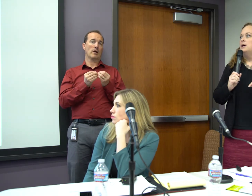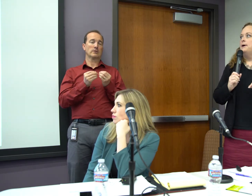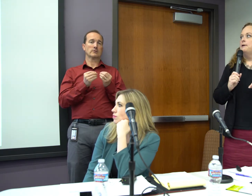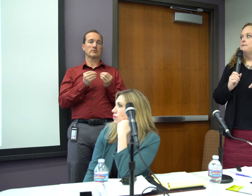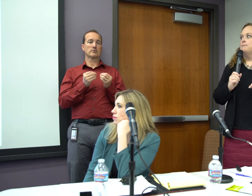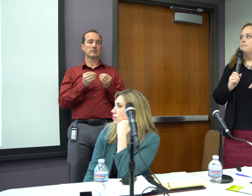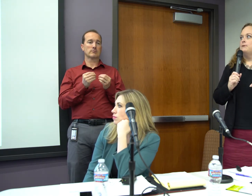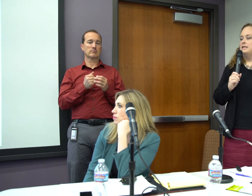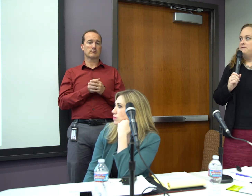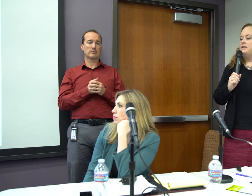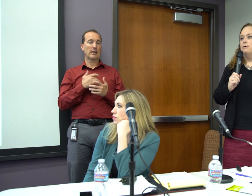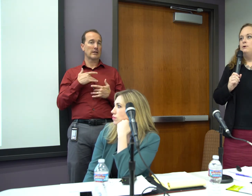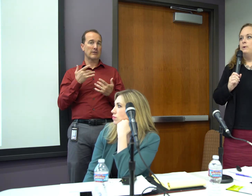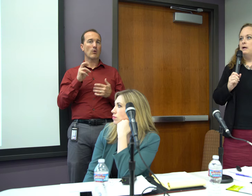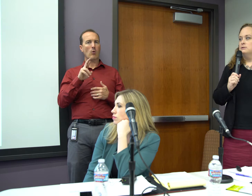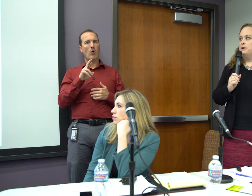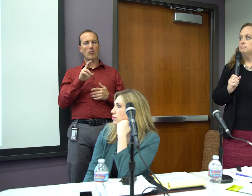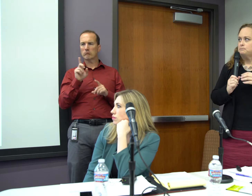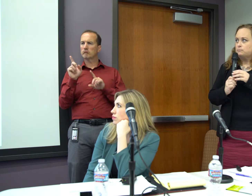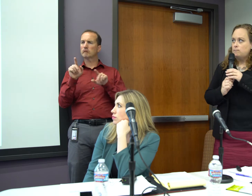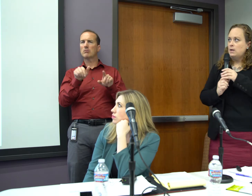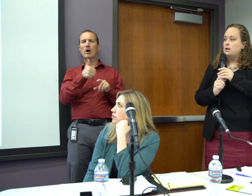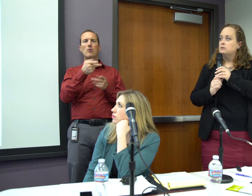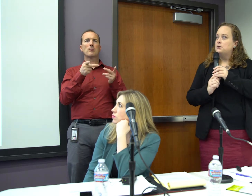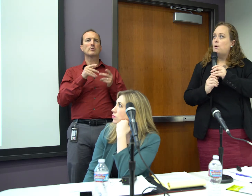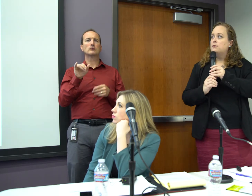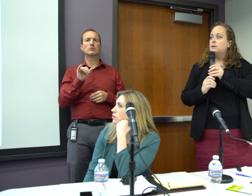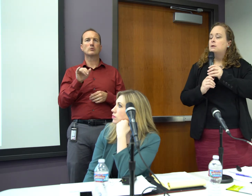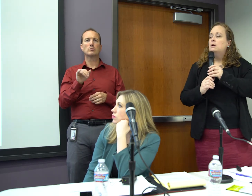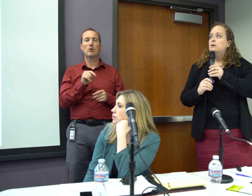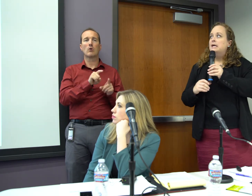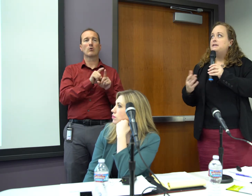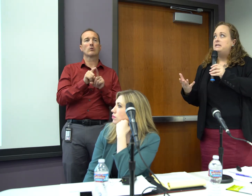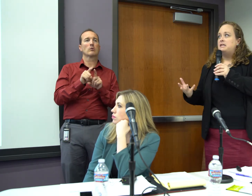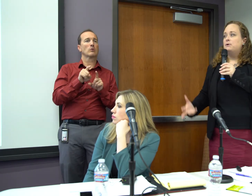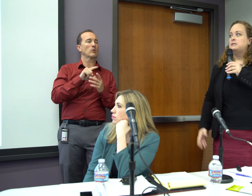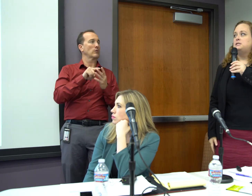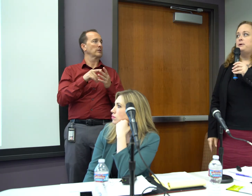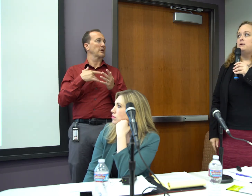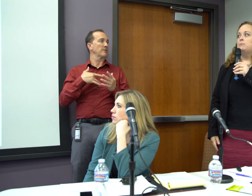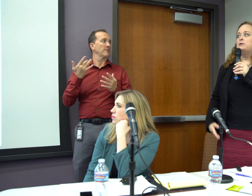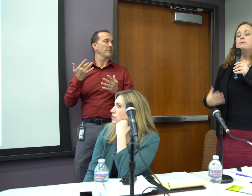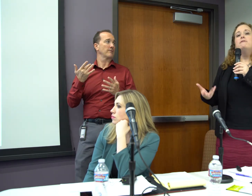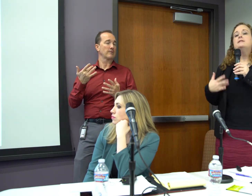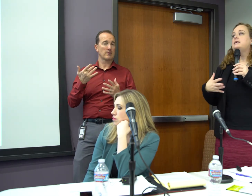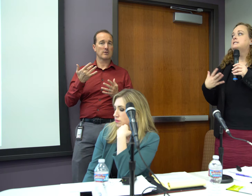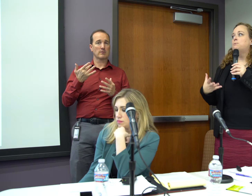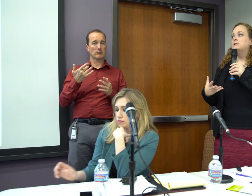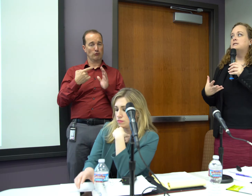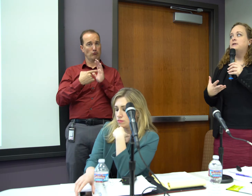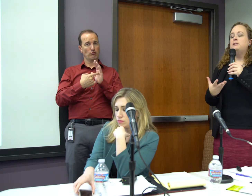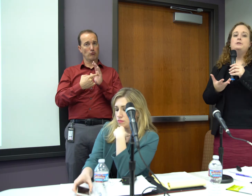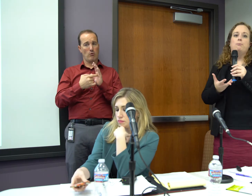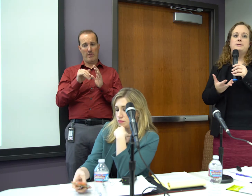church-organized activities, or are you going elsewhere? And also, are the activities that the person's doing, do they reflect the needs